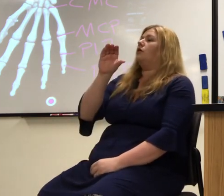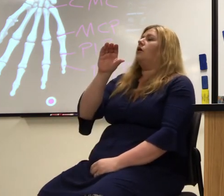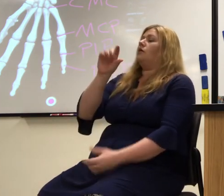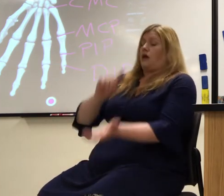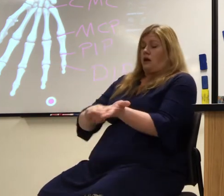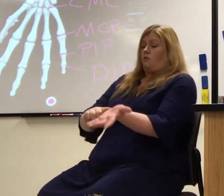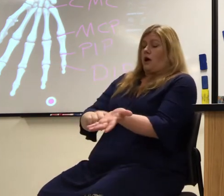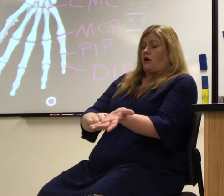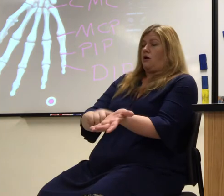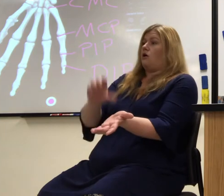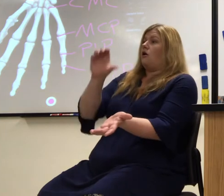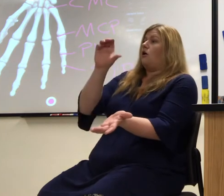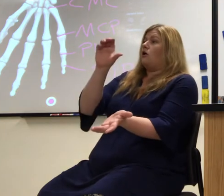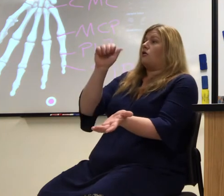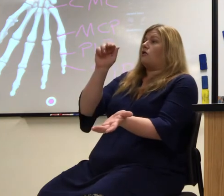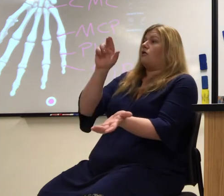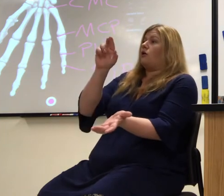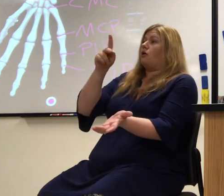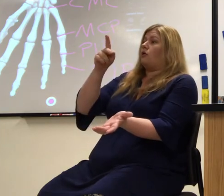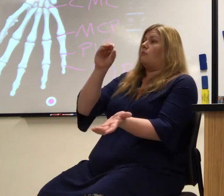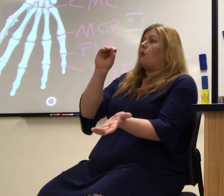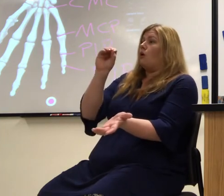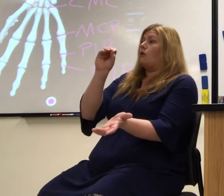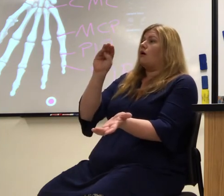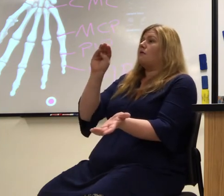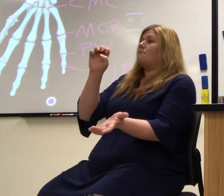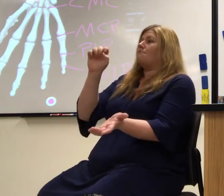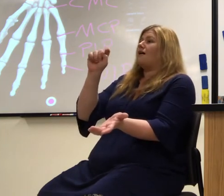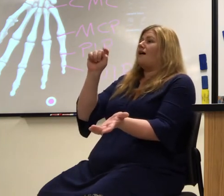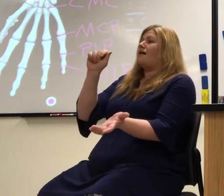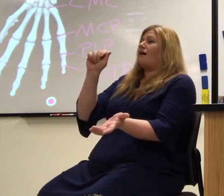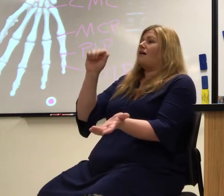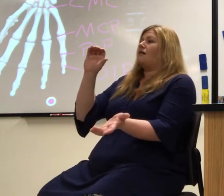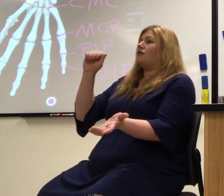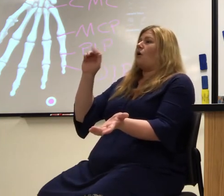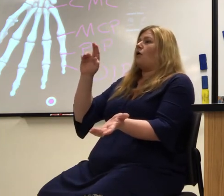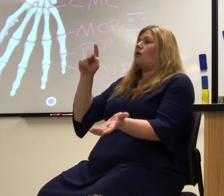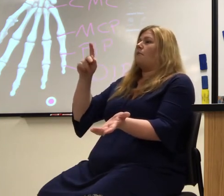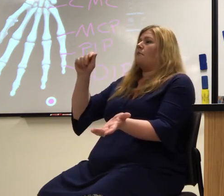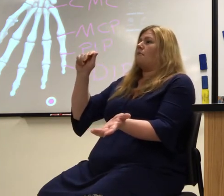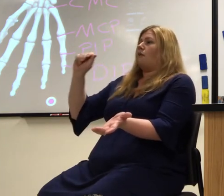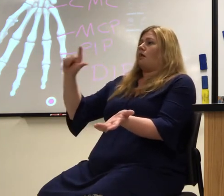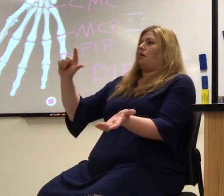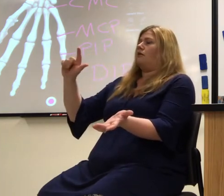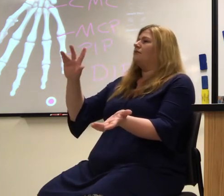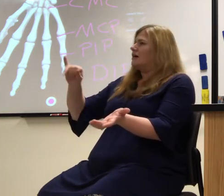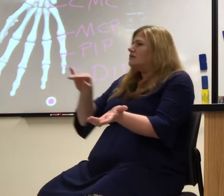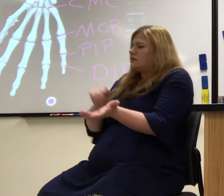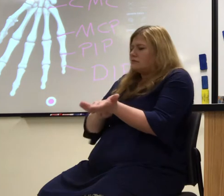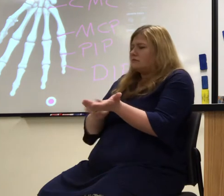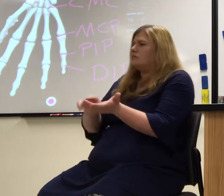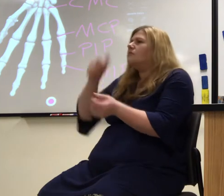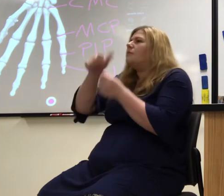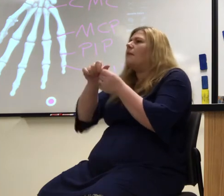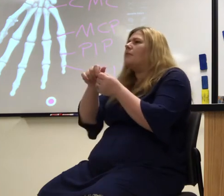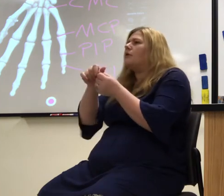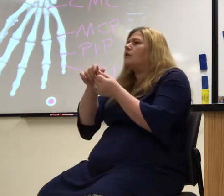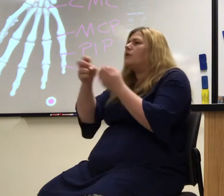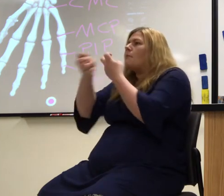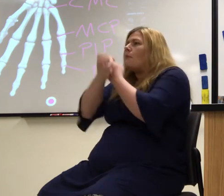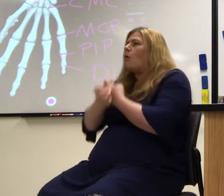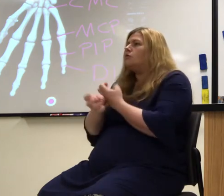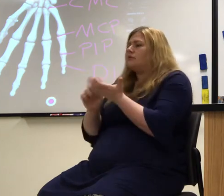Well, that's the wrist bones, and metacarpal are the bones of your hand, right? The bones of the palm of your